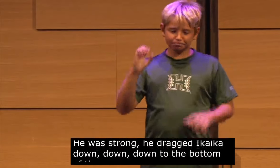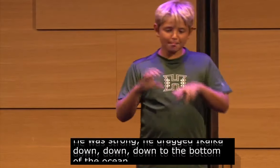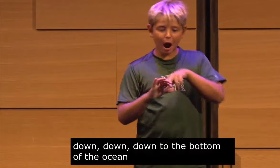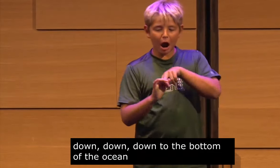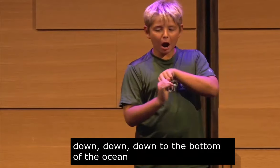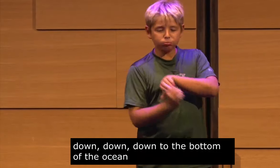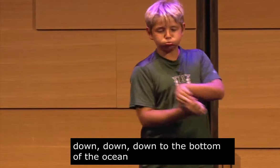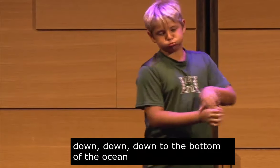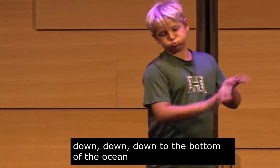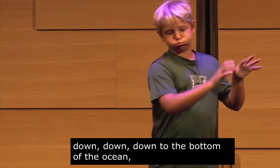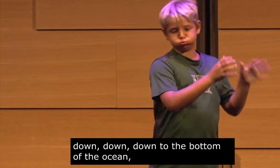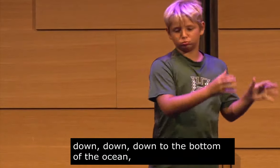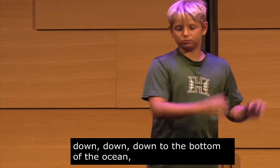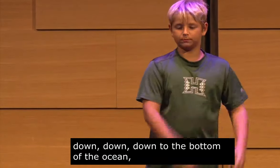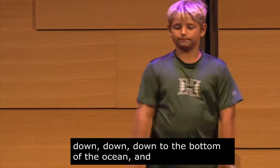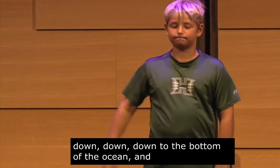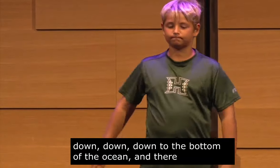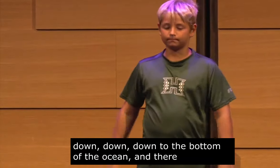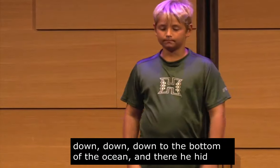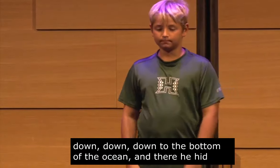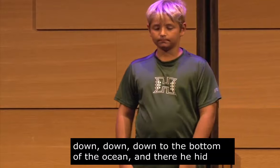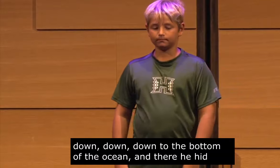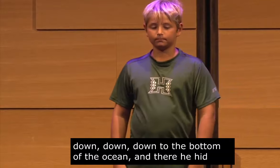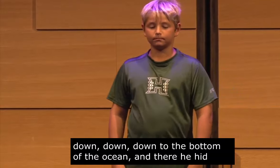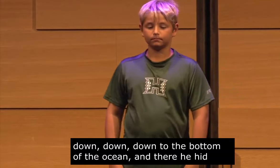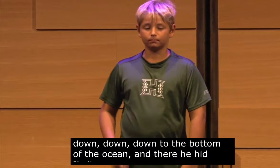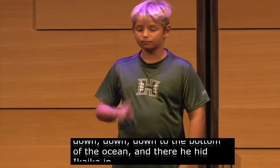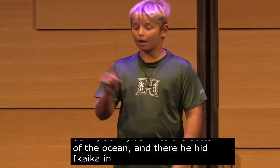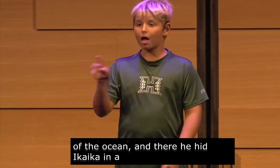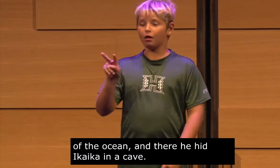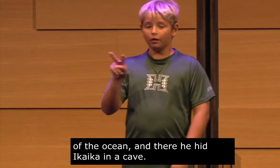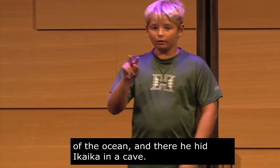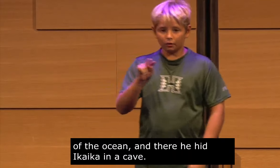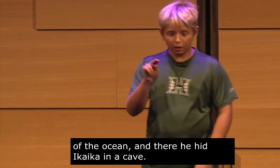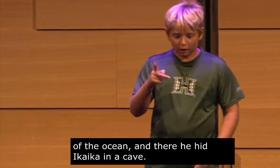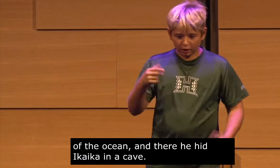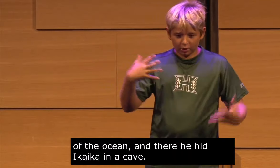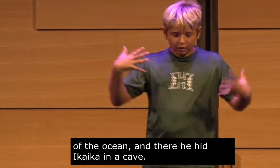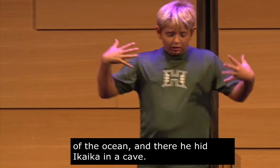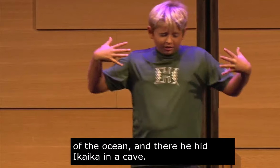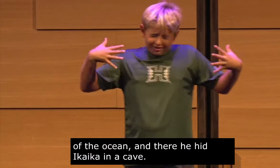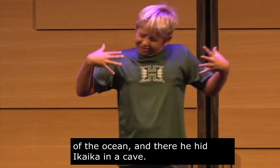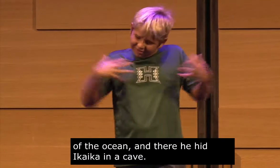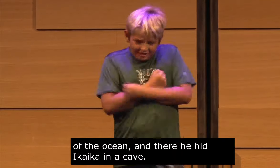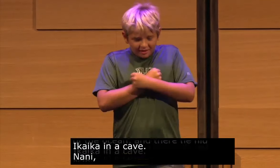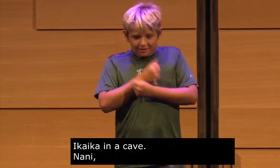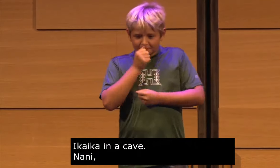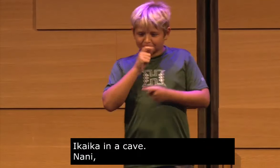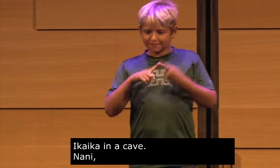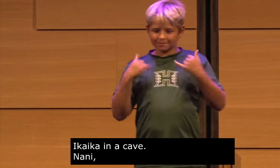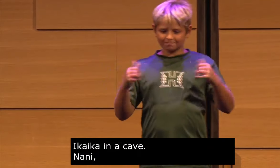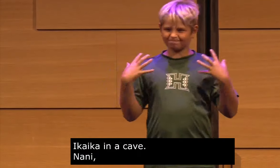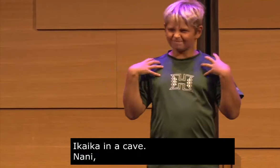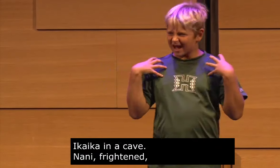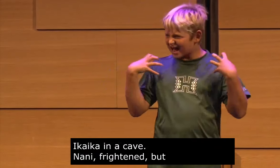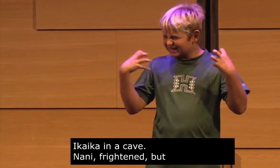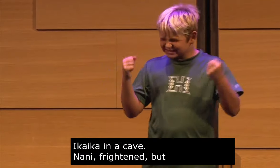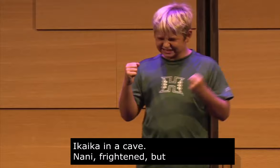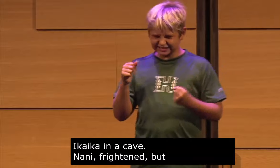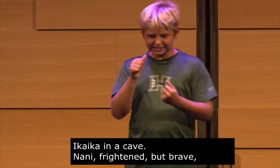to the bottom of the ocean, and there he hid Ikeka in a cave. Nani, frightened but brave,